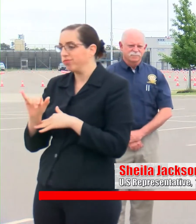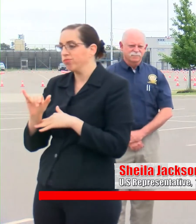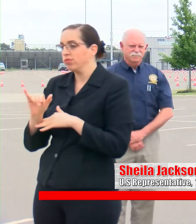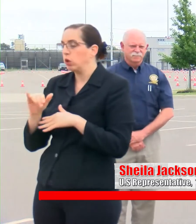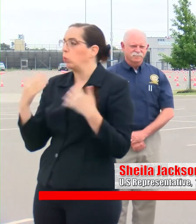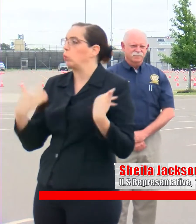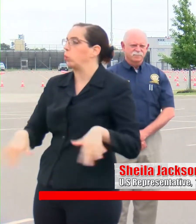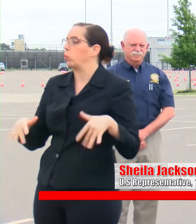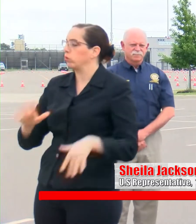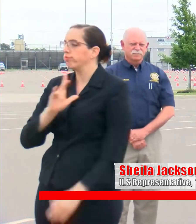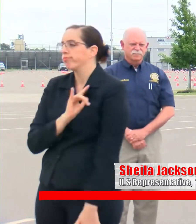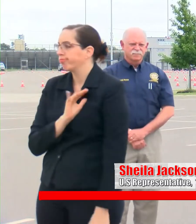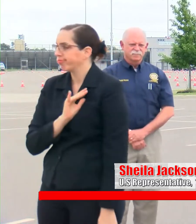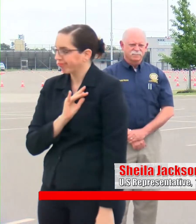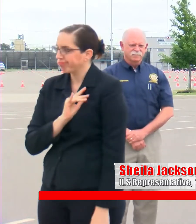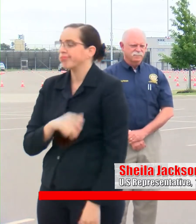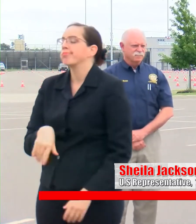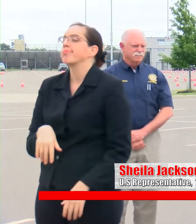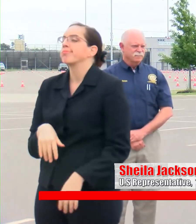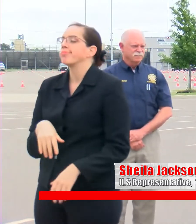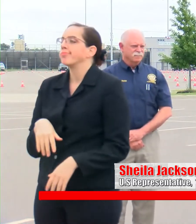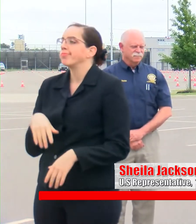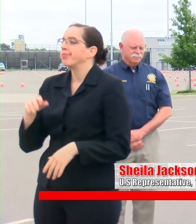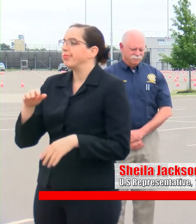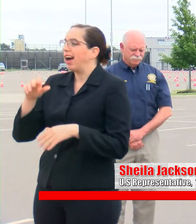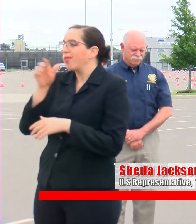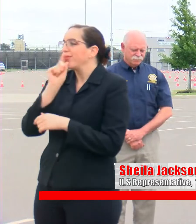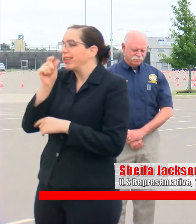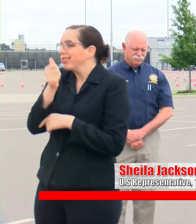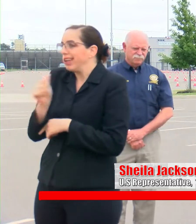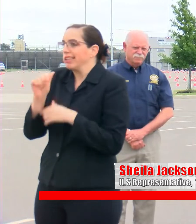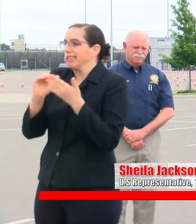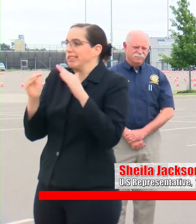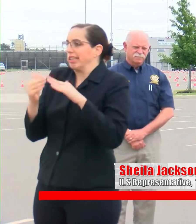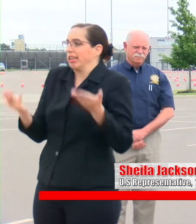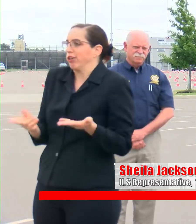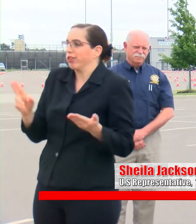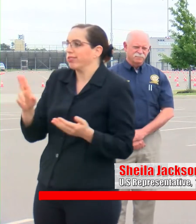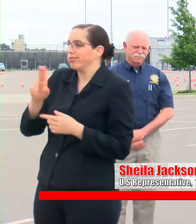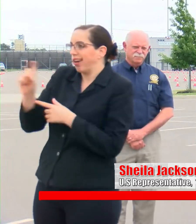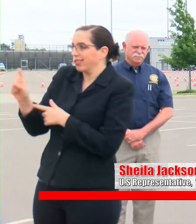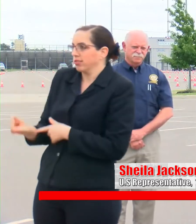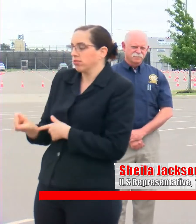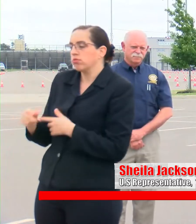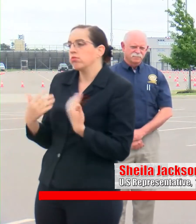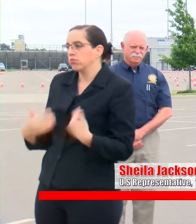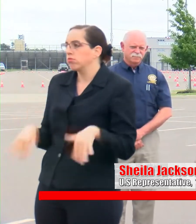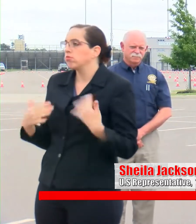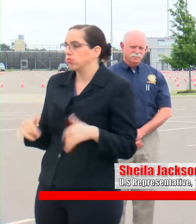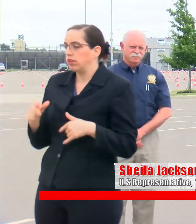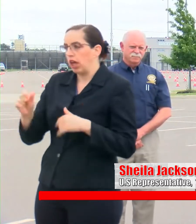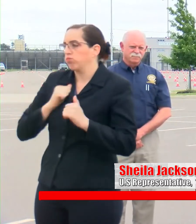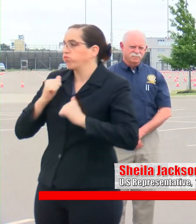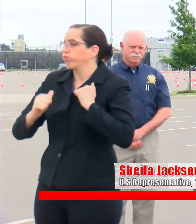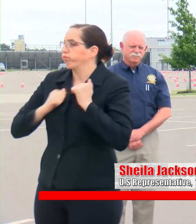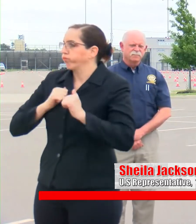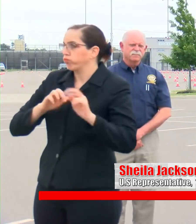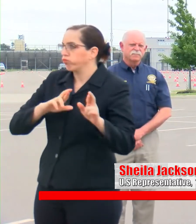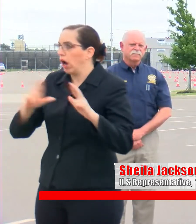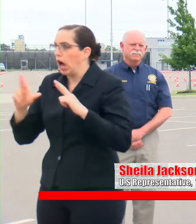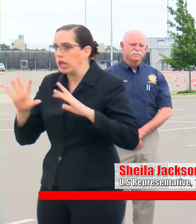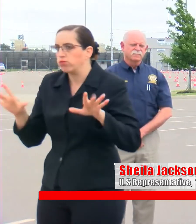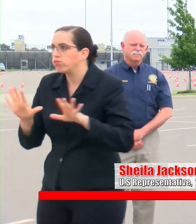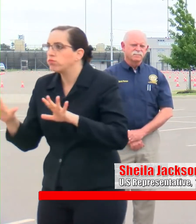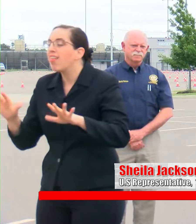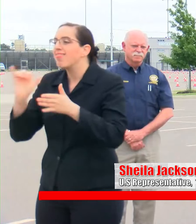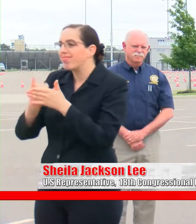being stupendous, and the cities that are in the state of Texas, they have been proactive, which is why